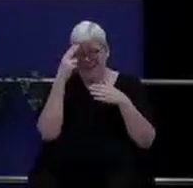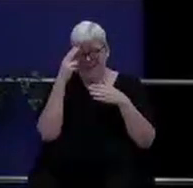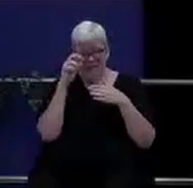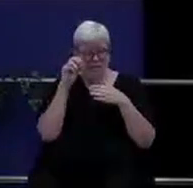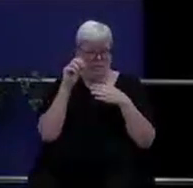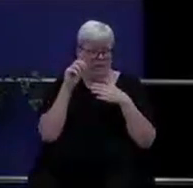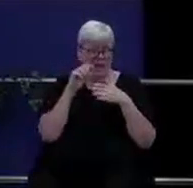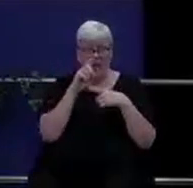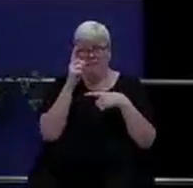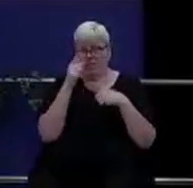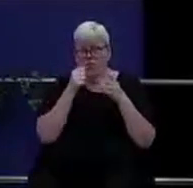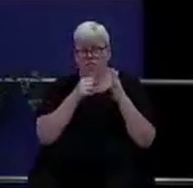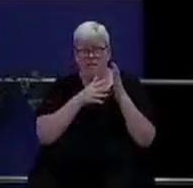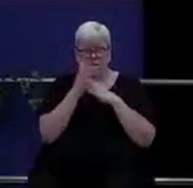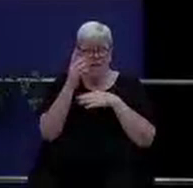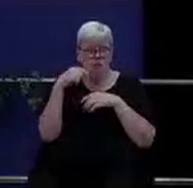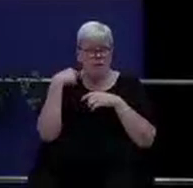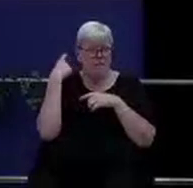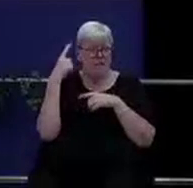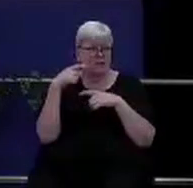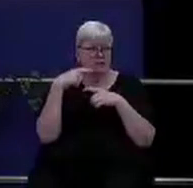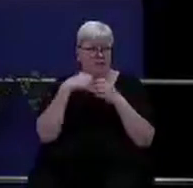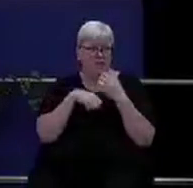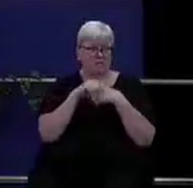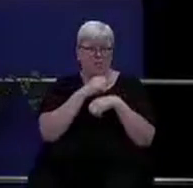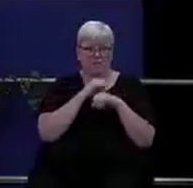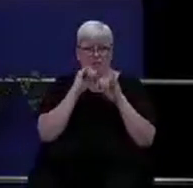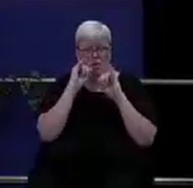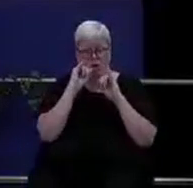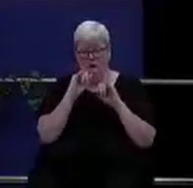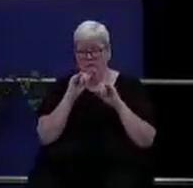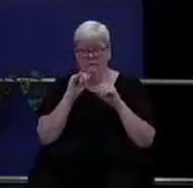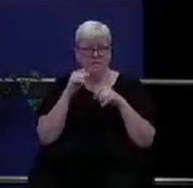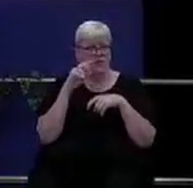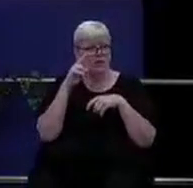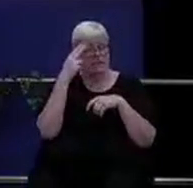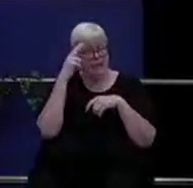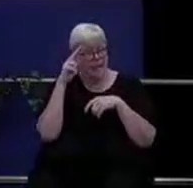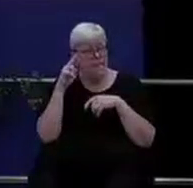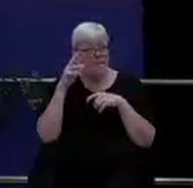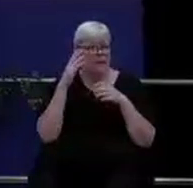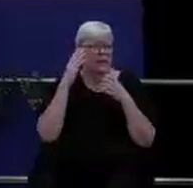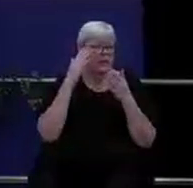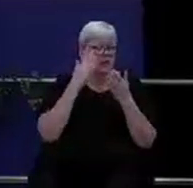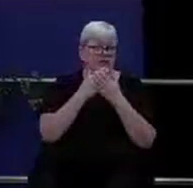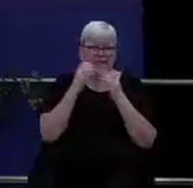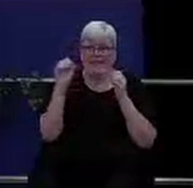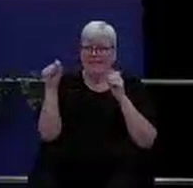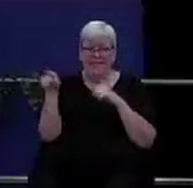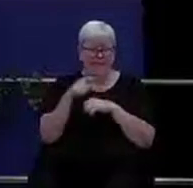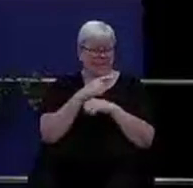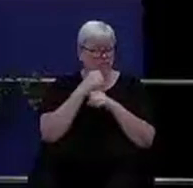Fire. They gained a particularly nasty reputation. Well, what else? That is what they do. You